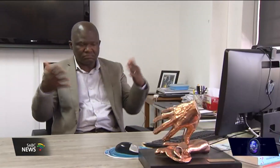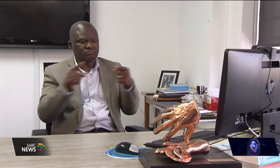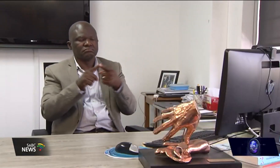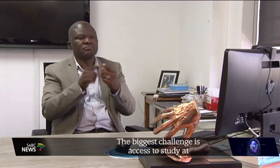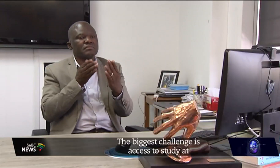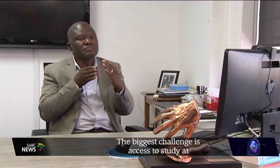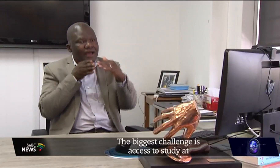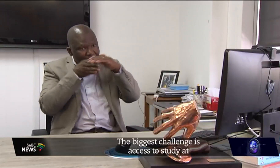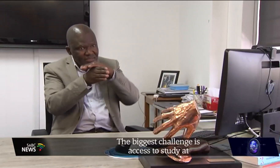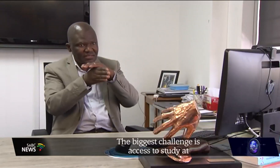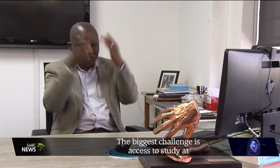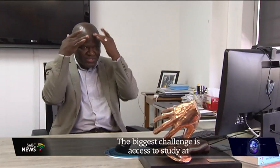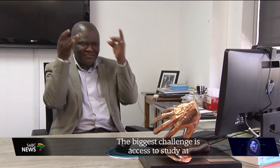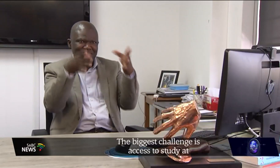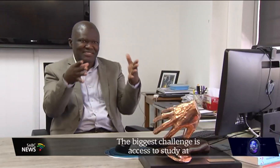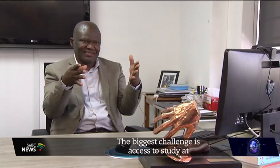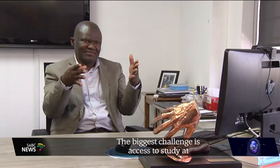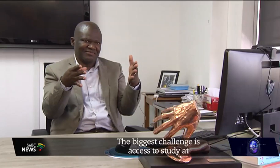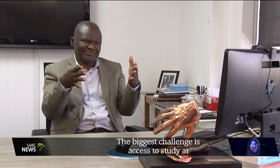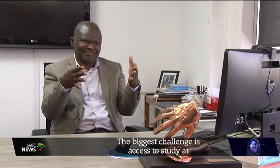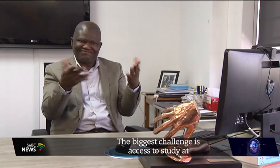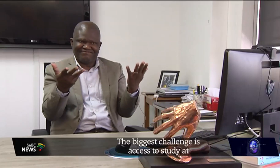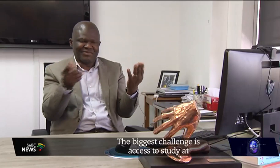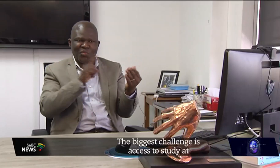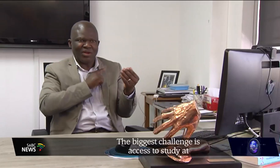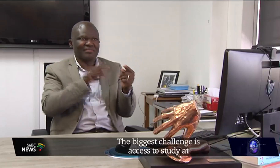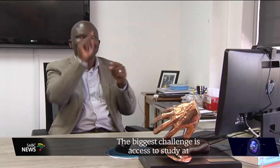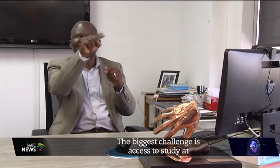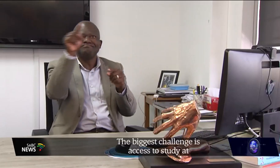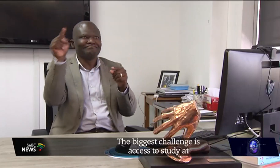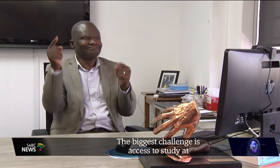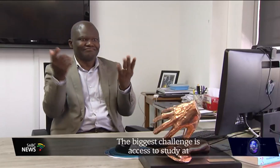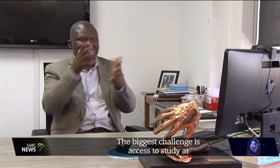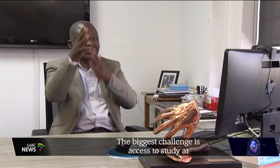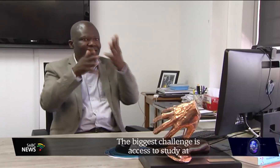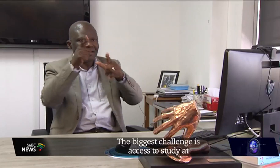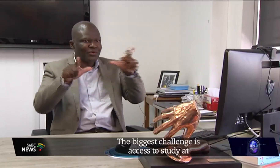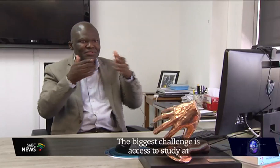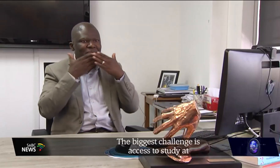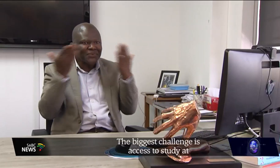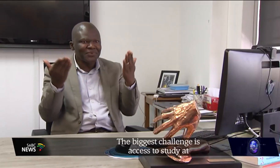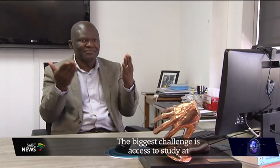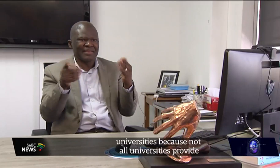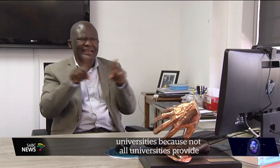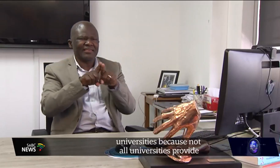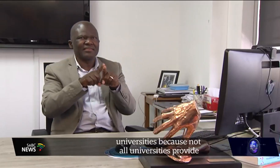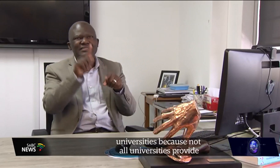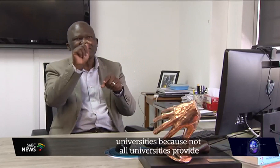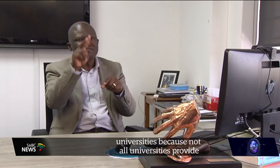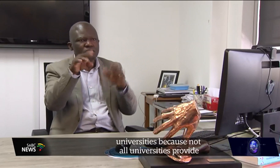Ke dumela gore challenge e kgolo ke access, go kgona go fitlhella go ithuta